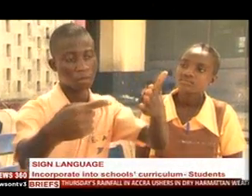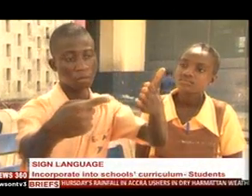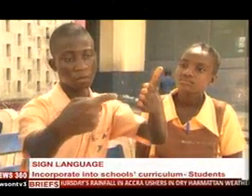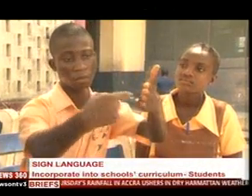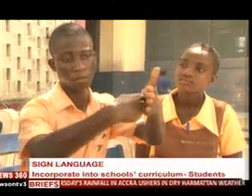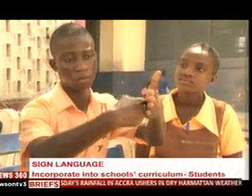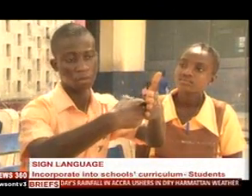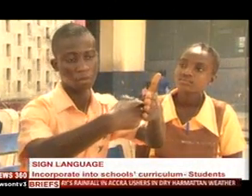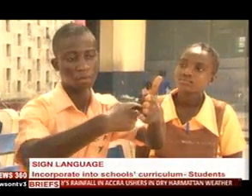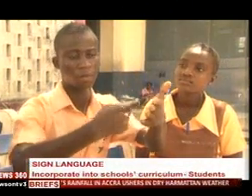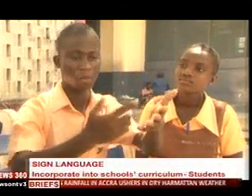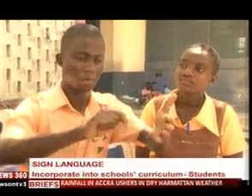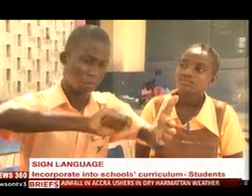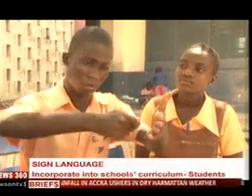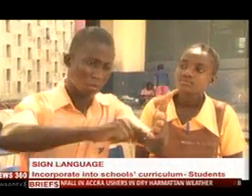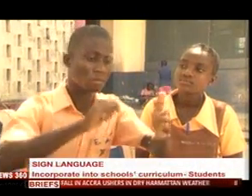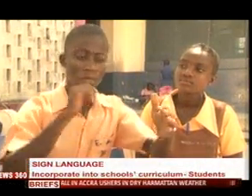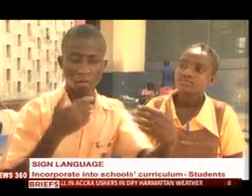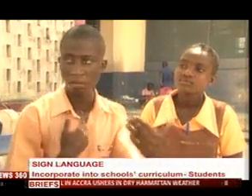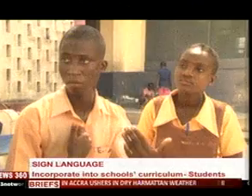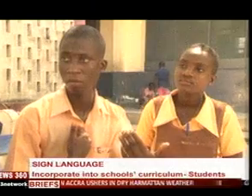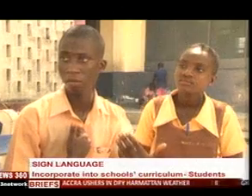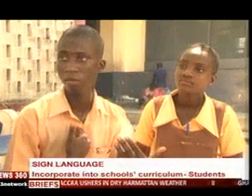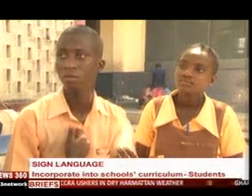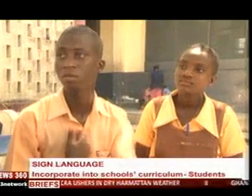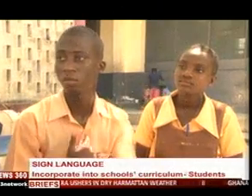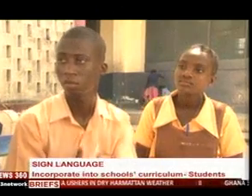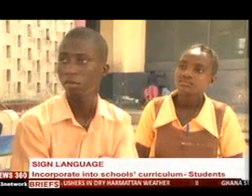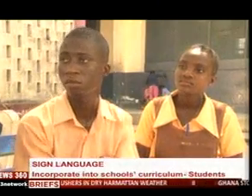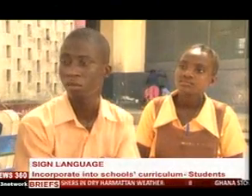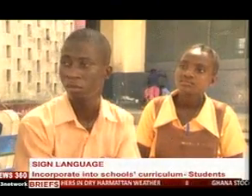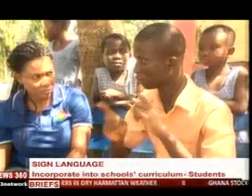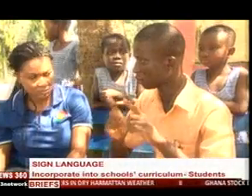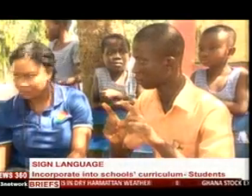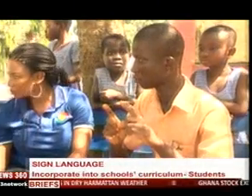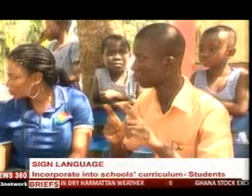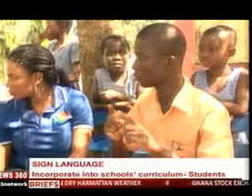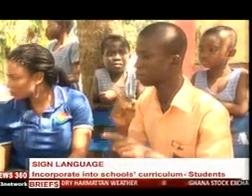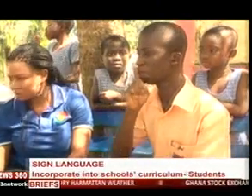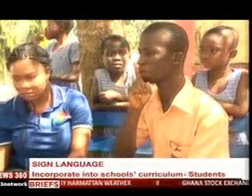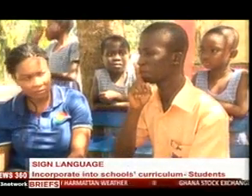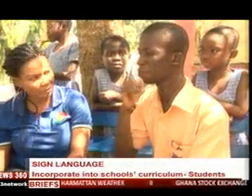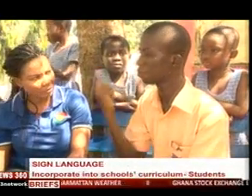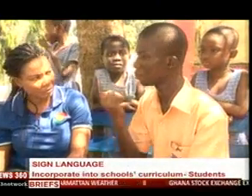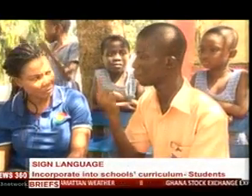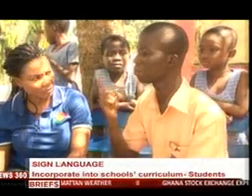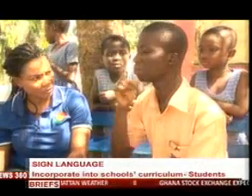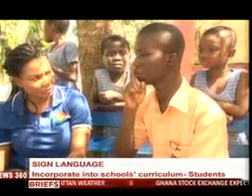and sometimes they are compelled to express themselves through writing. They can't talk with their parents. They are always quiet.